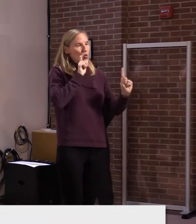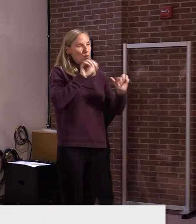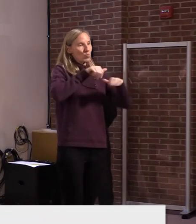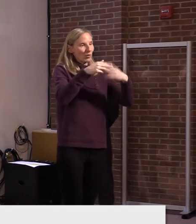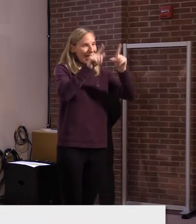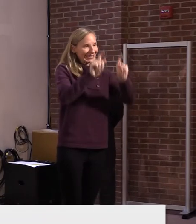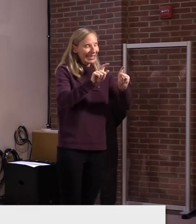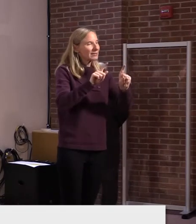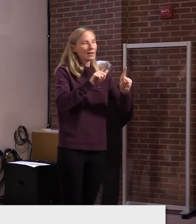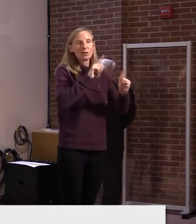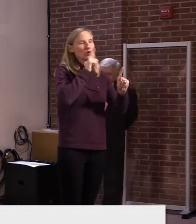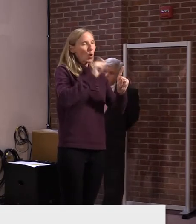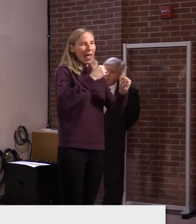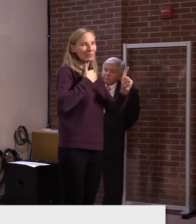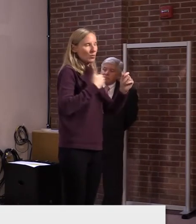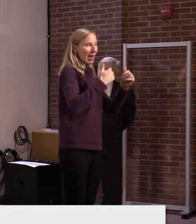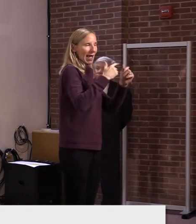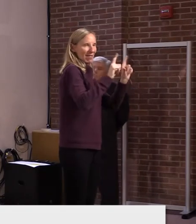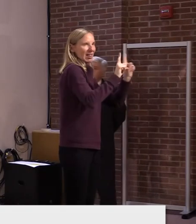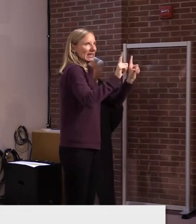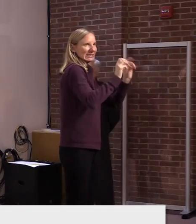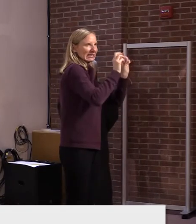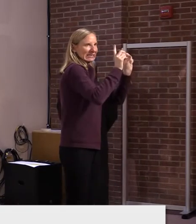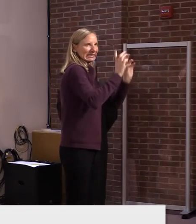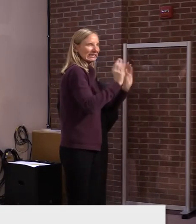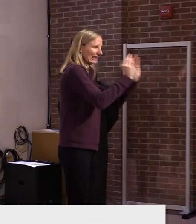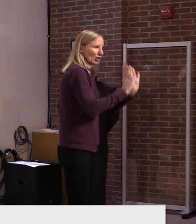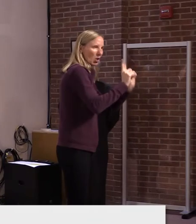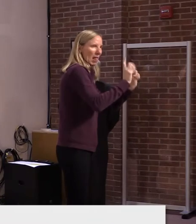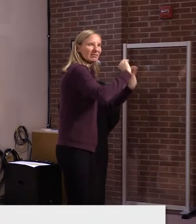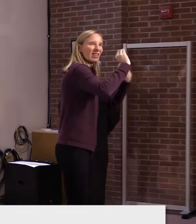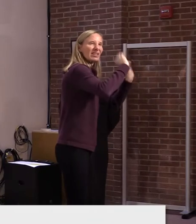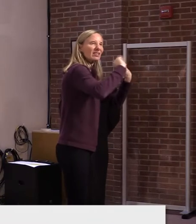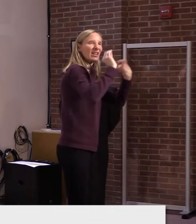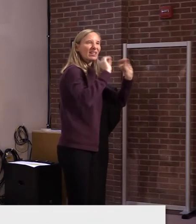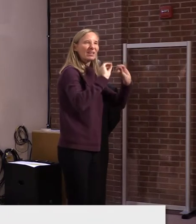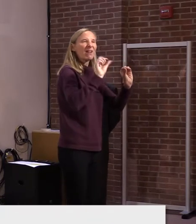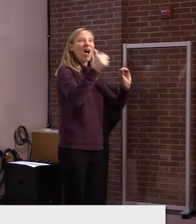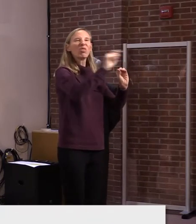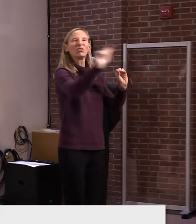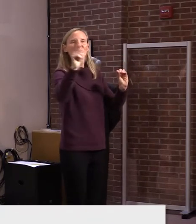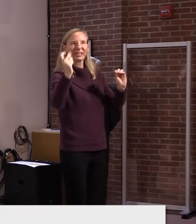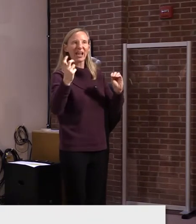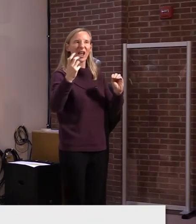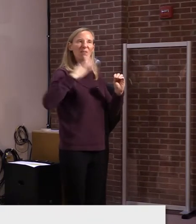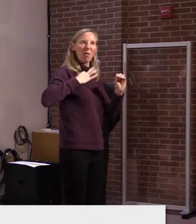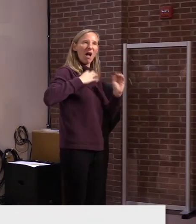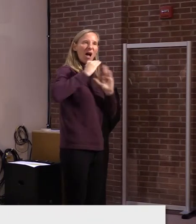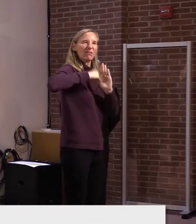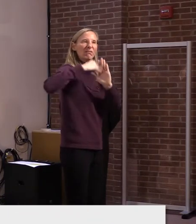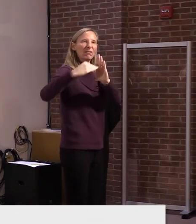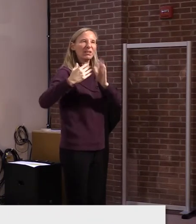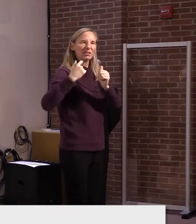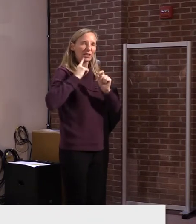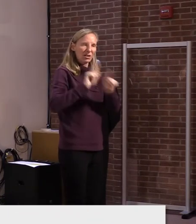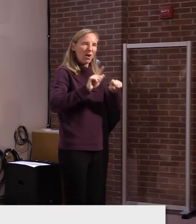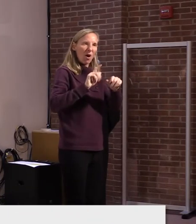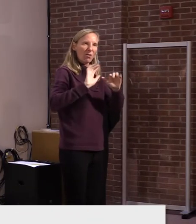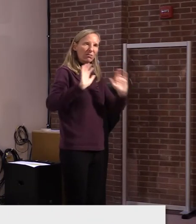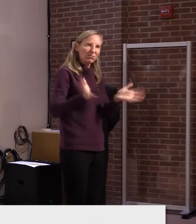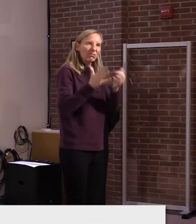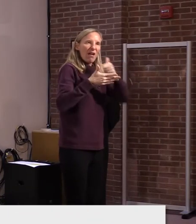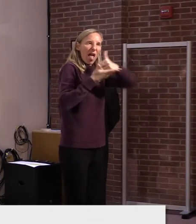folks. We need folks to help out this particular moment to get us through. I think it's a pretty challenging moment to try to ramp up a testing